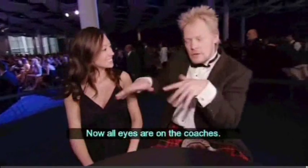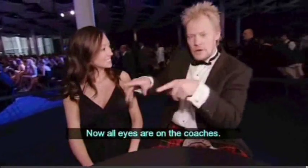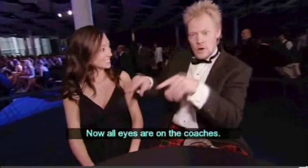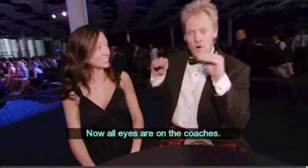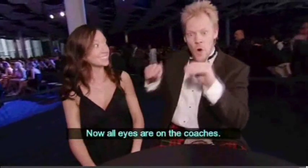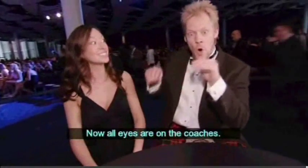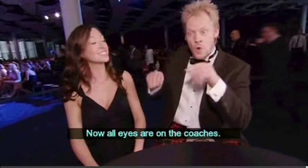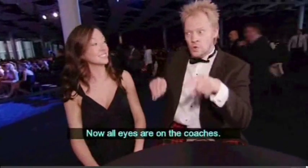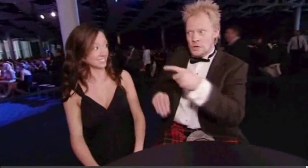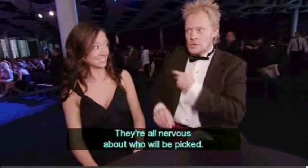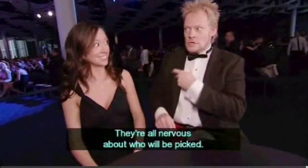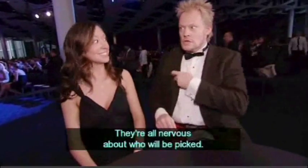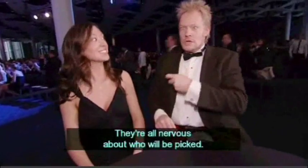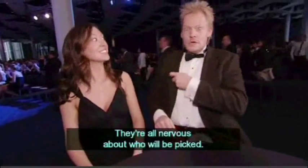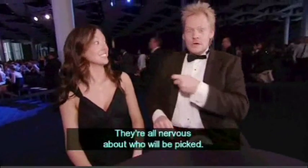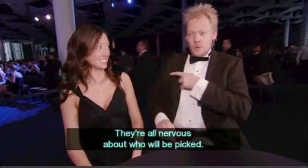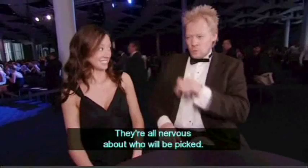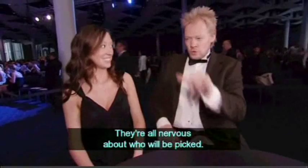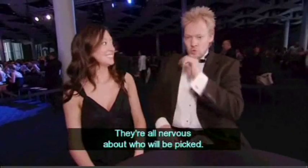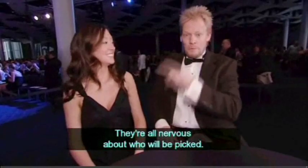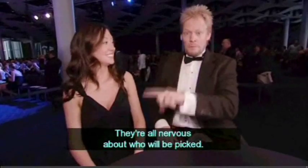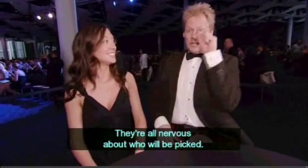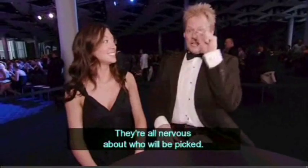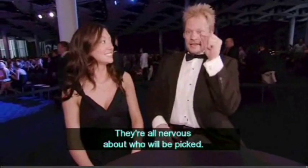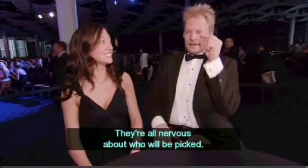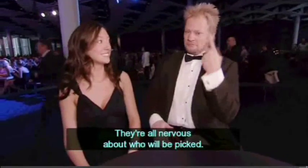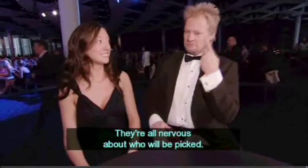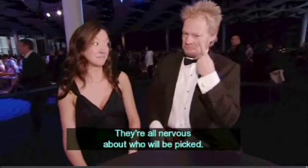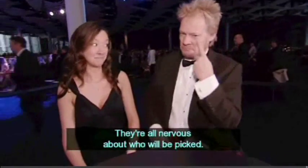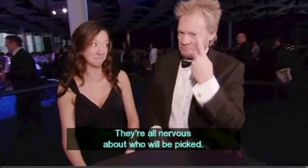are on the coaches, who are all nervous about who will be picked.